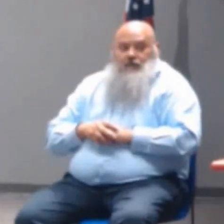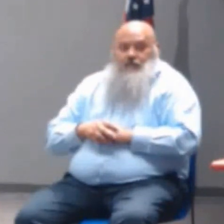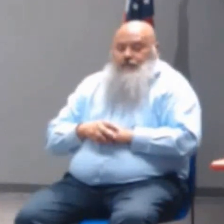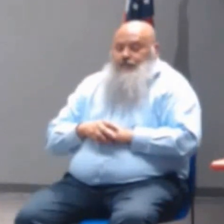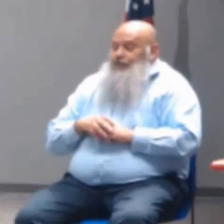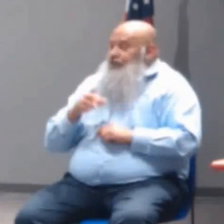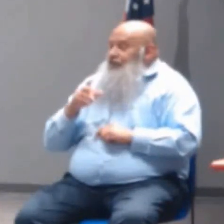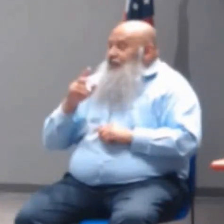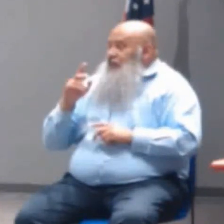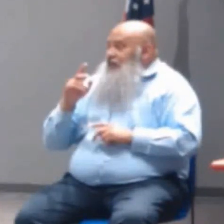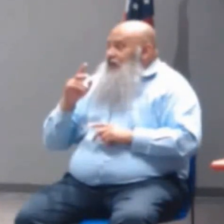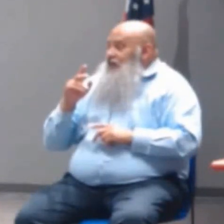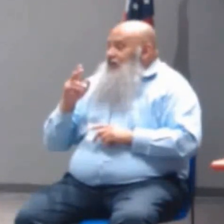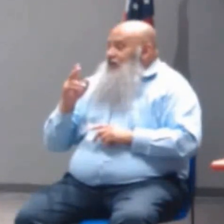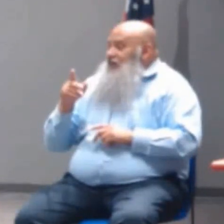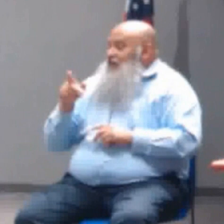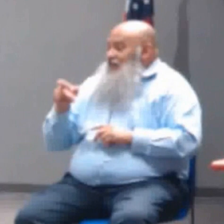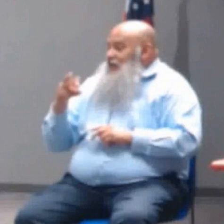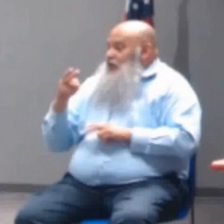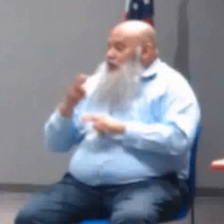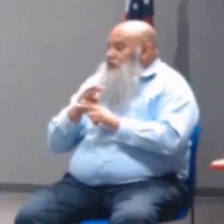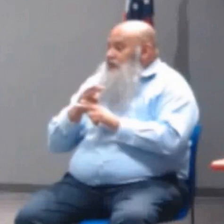that was inside of the bar to call for backup.